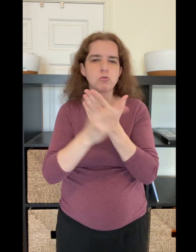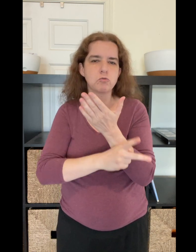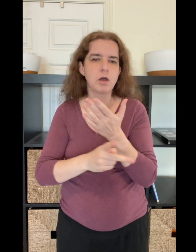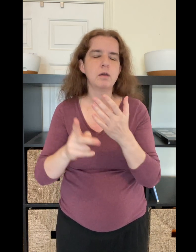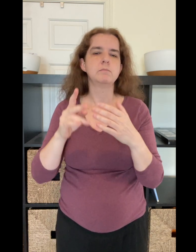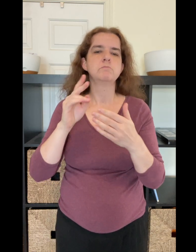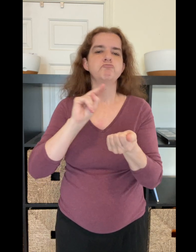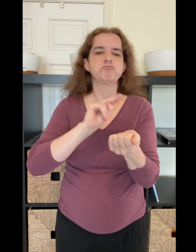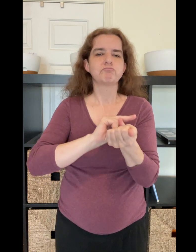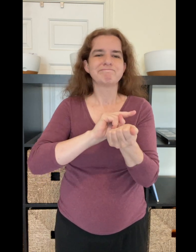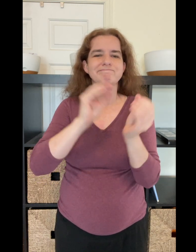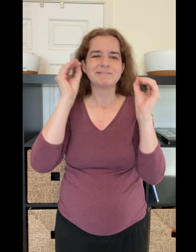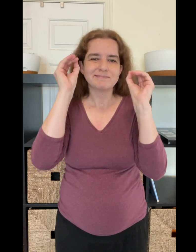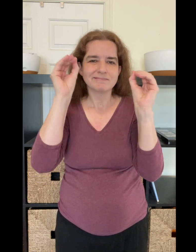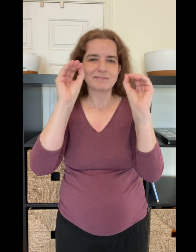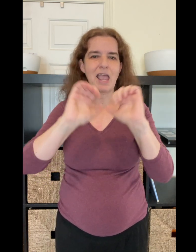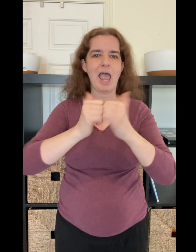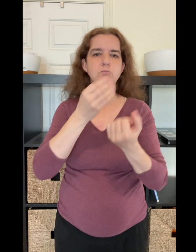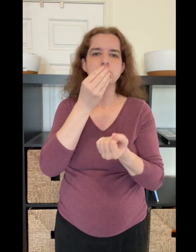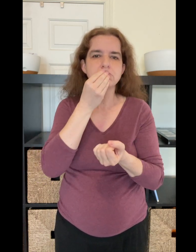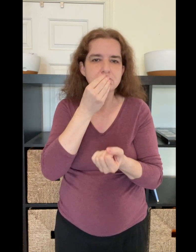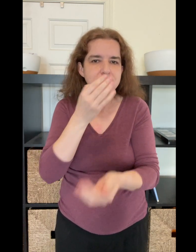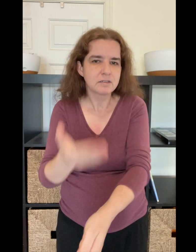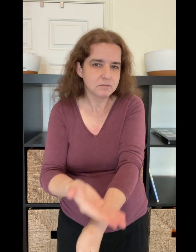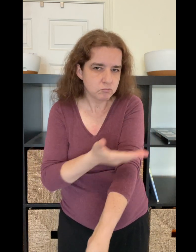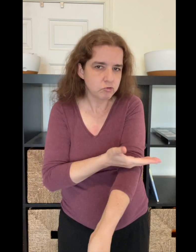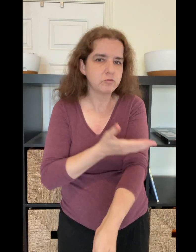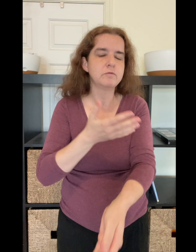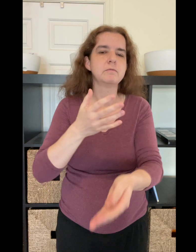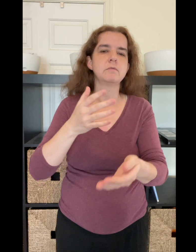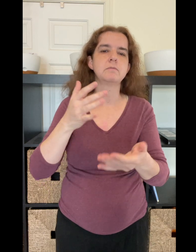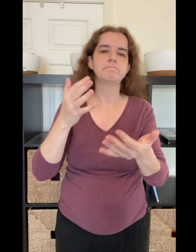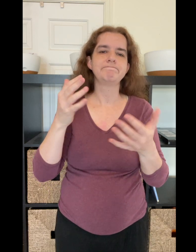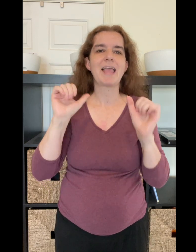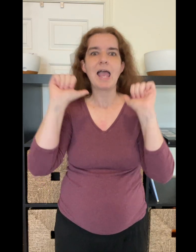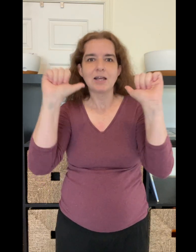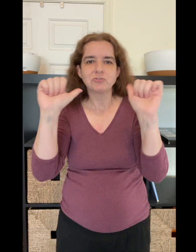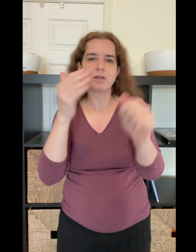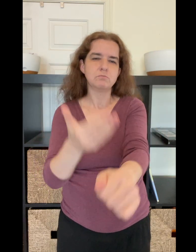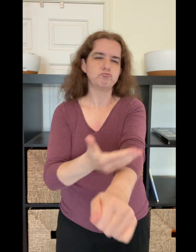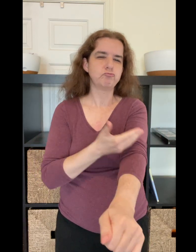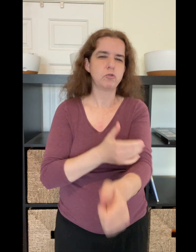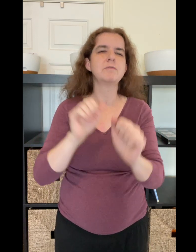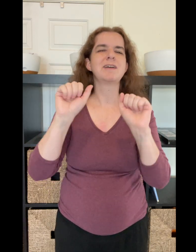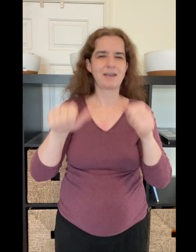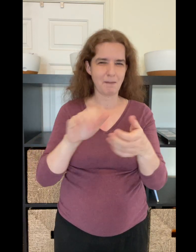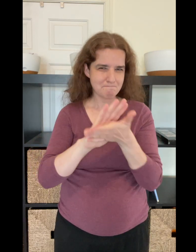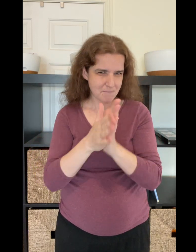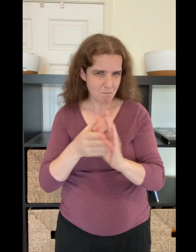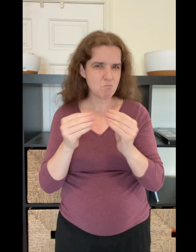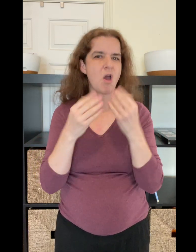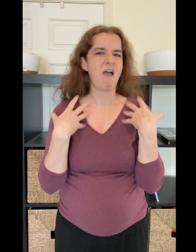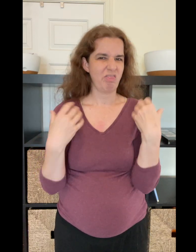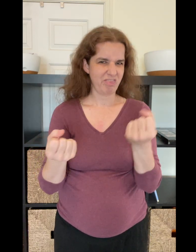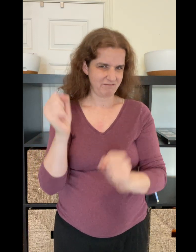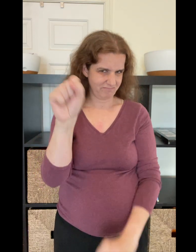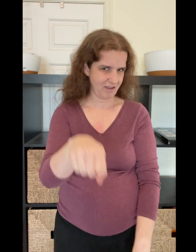could sit down and watch the program, and the nurse could teach them how to improve their diet, how to improve their exercise, and become